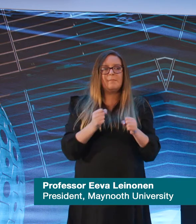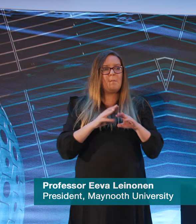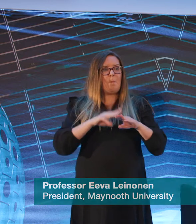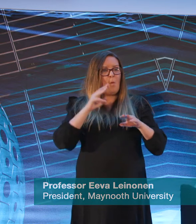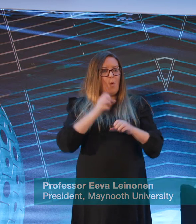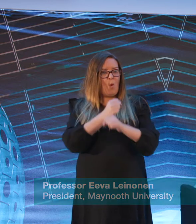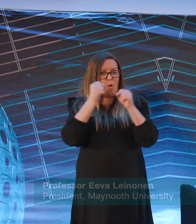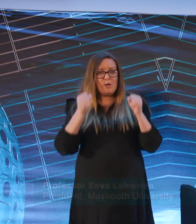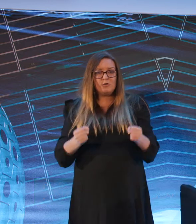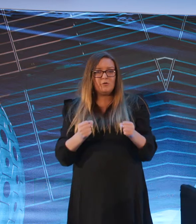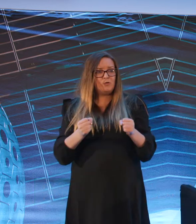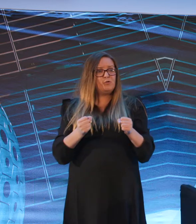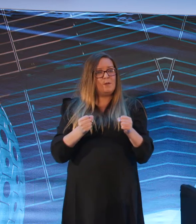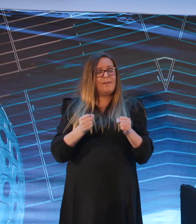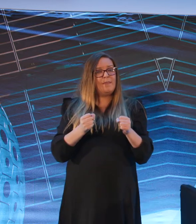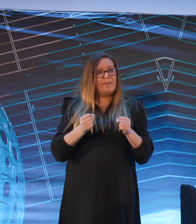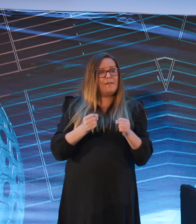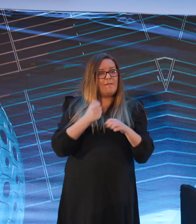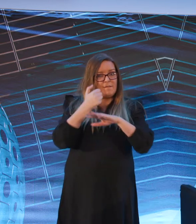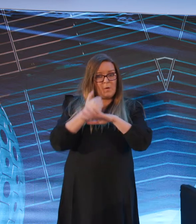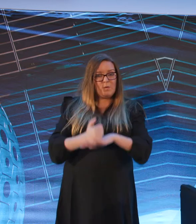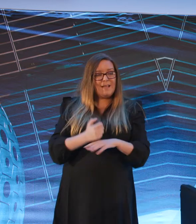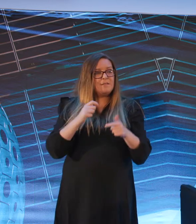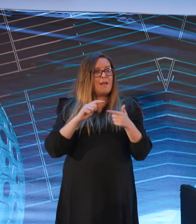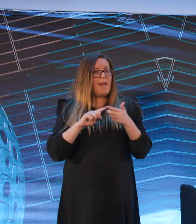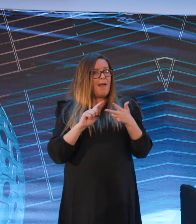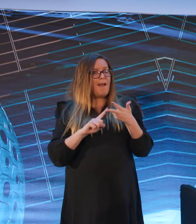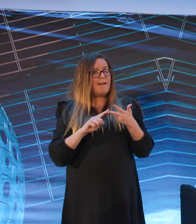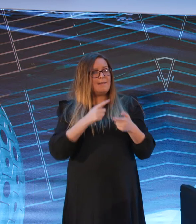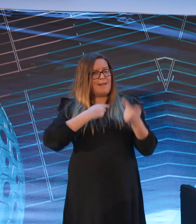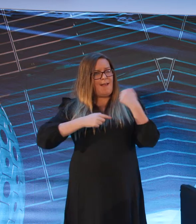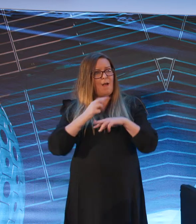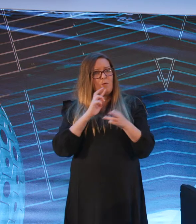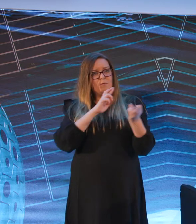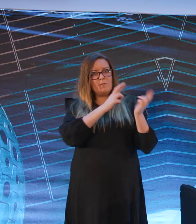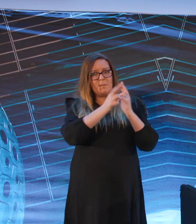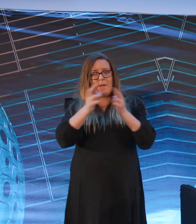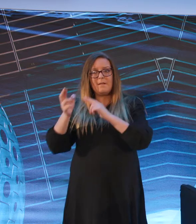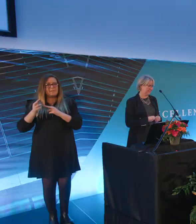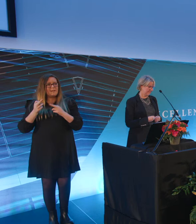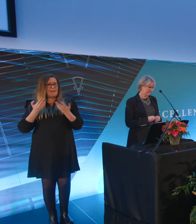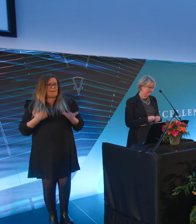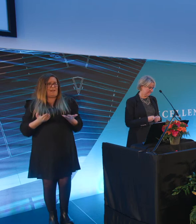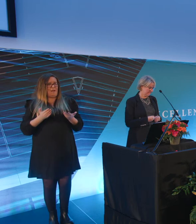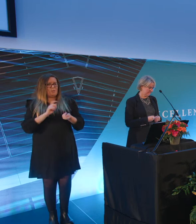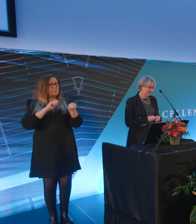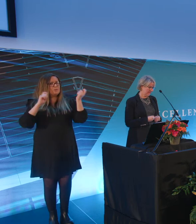foundations. And it is our response to the changing environment.